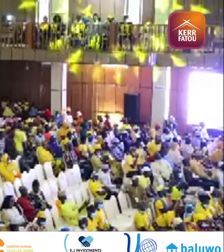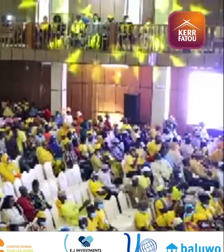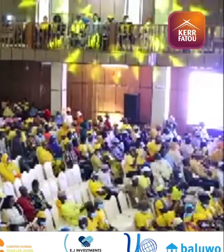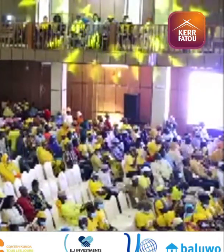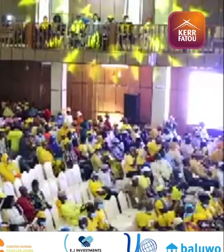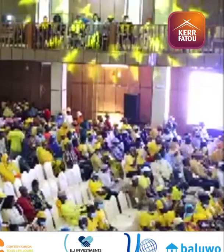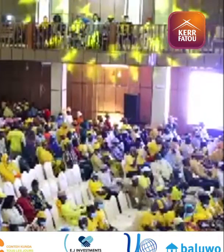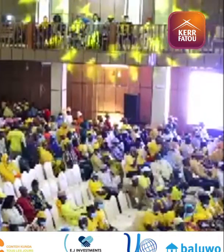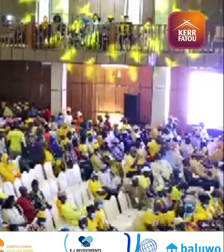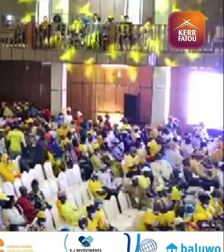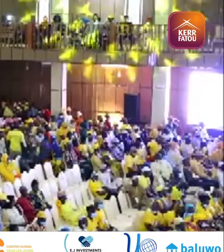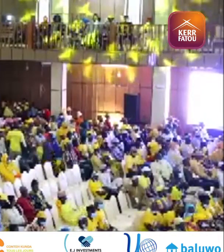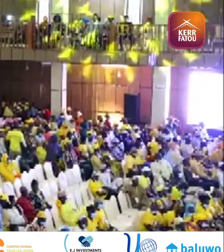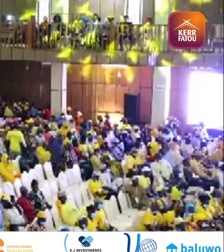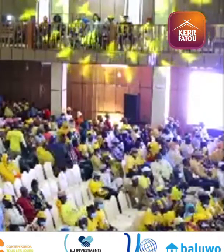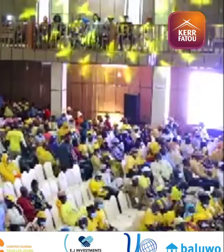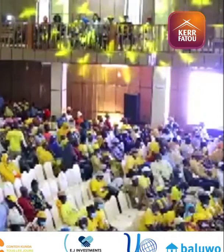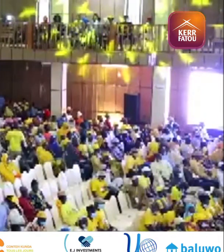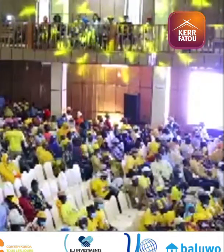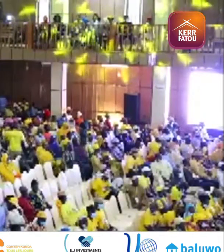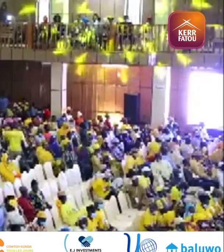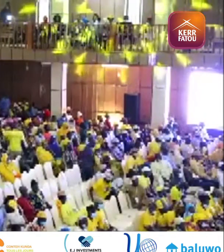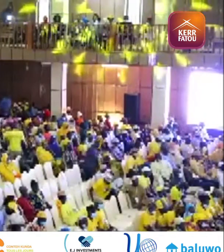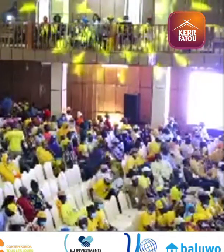The Gambia we know today